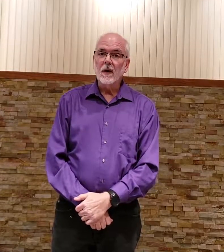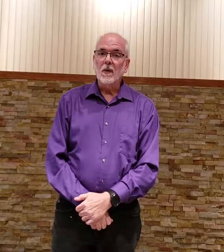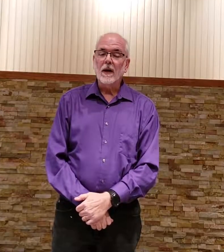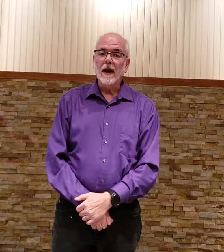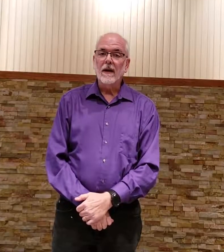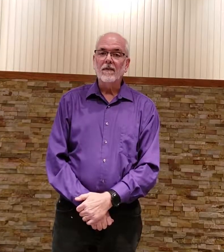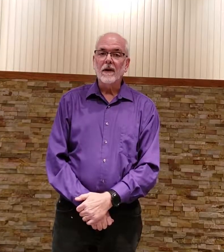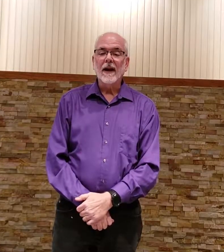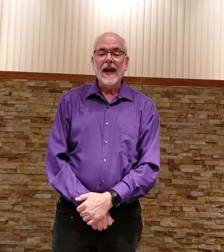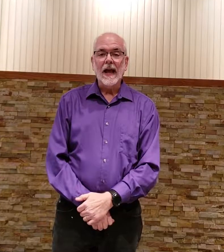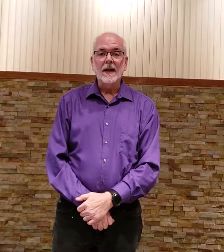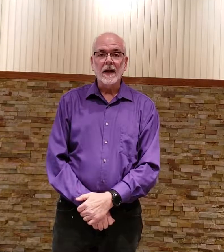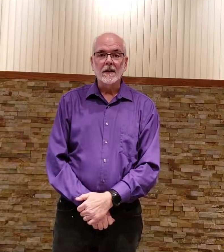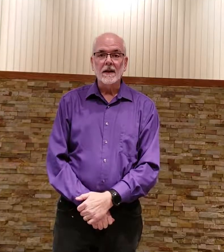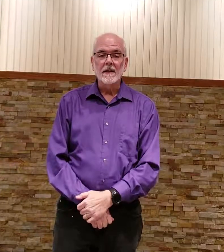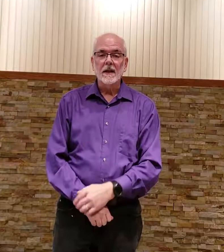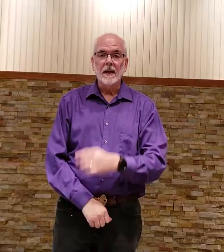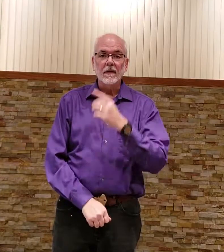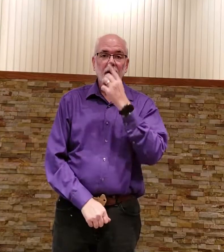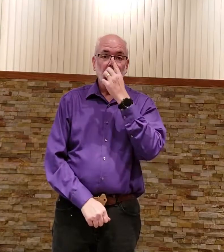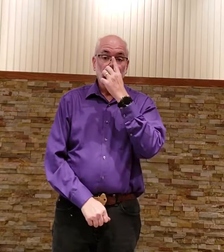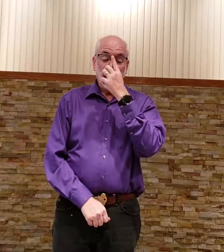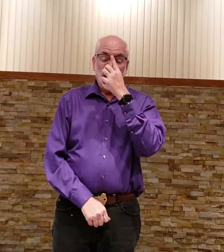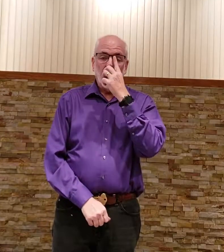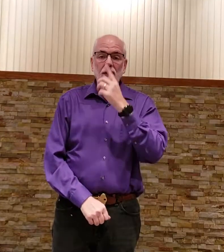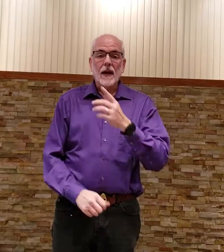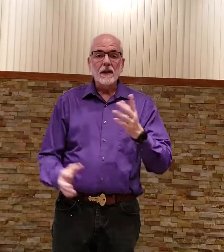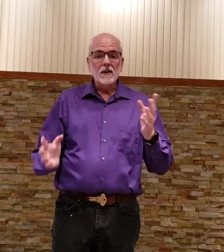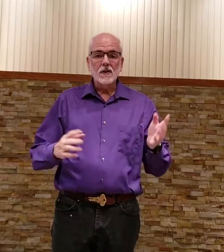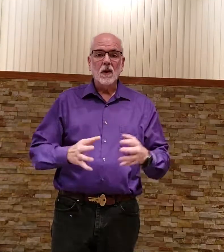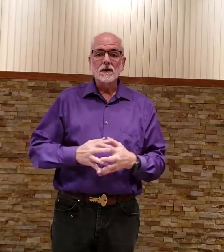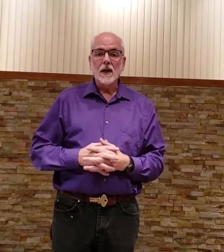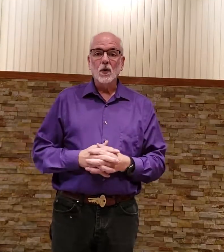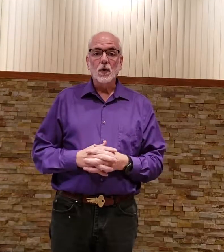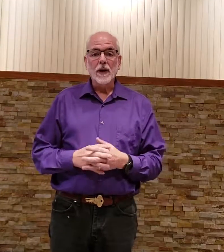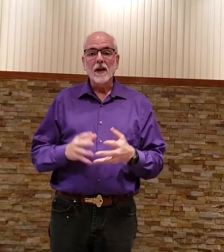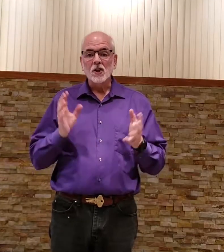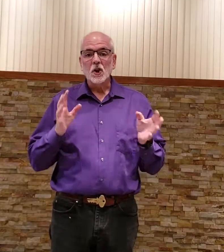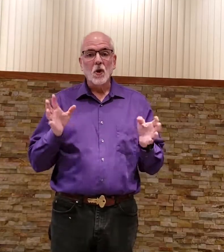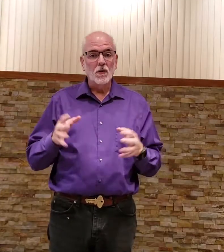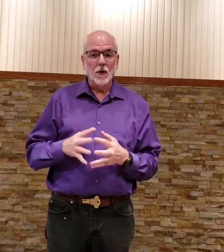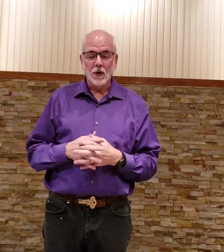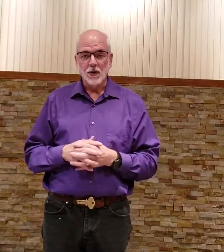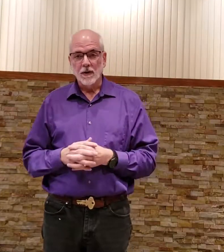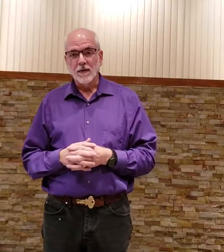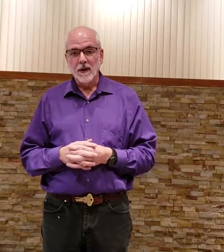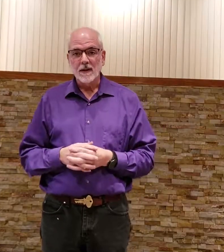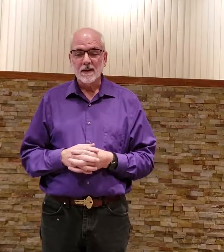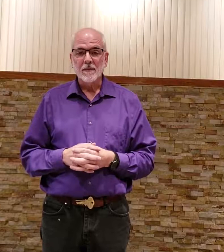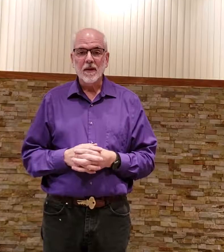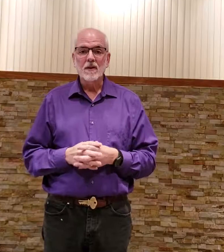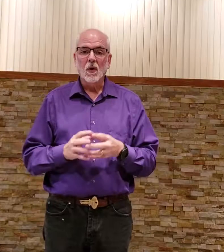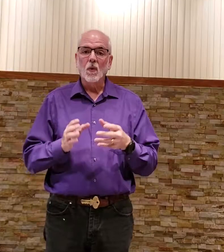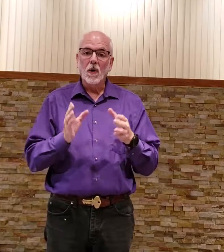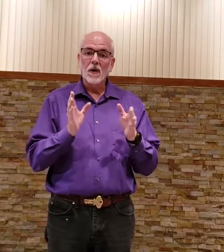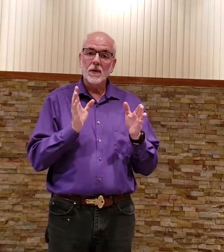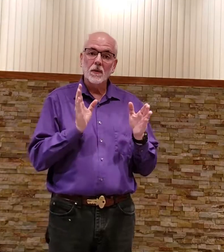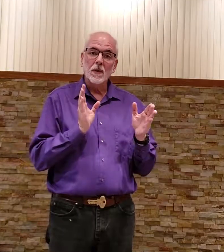we're going to have there at LTC. Unlike the songs, I don't create a slow version of this. So work